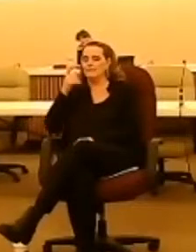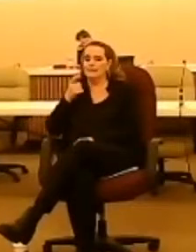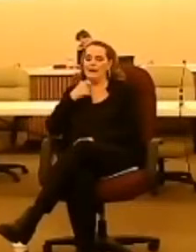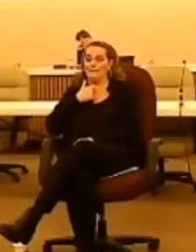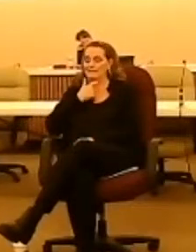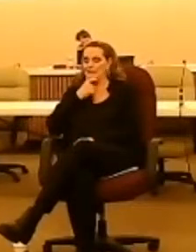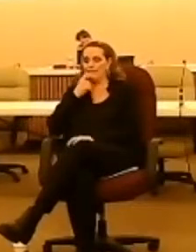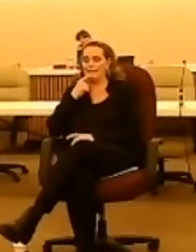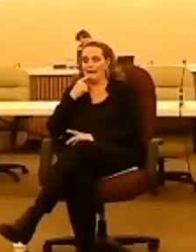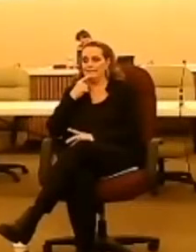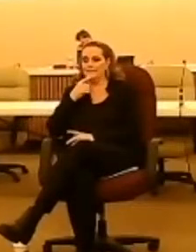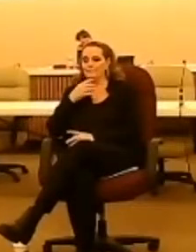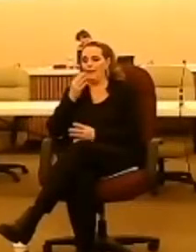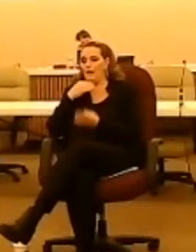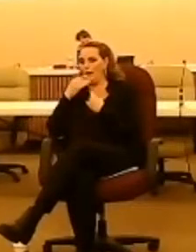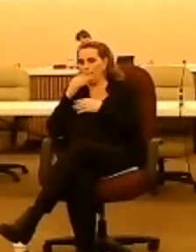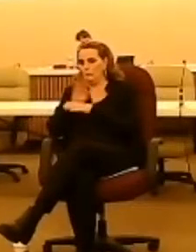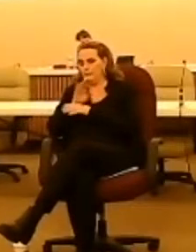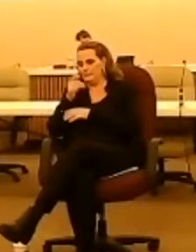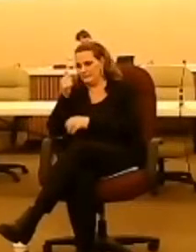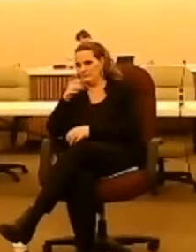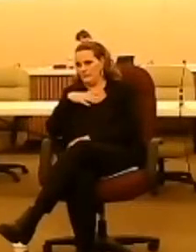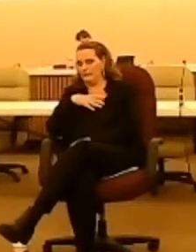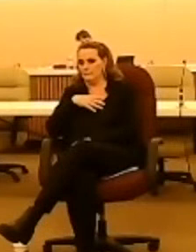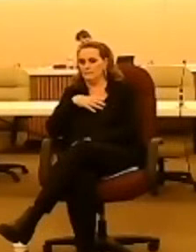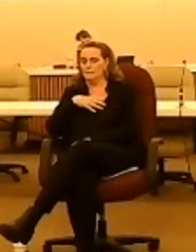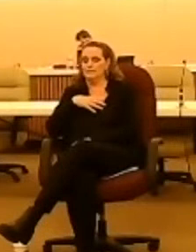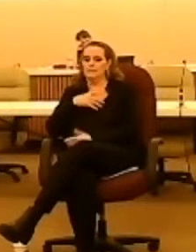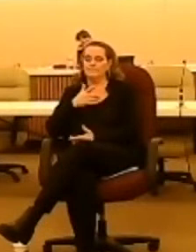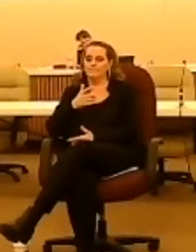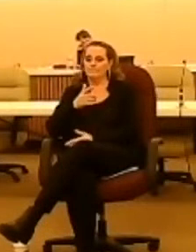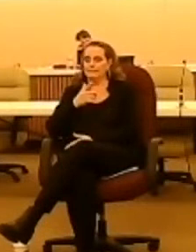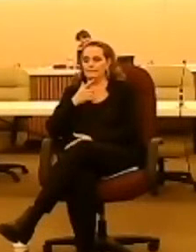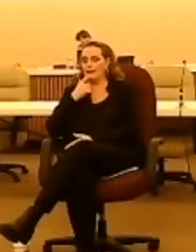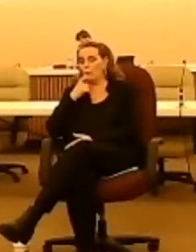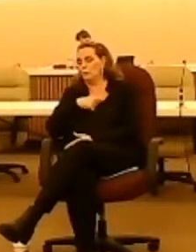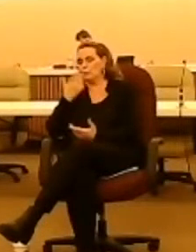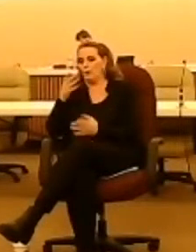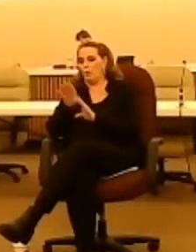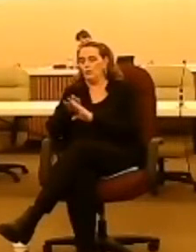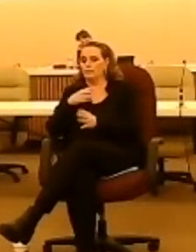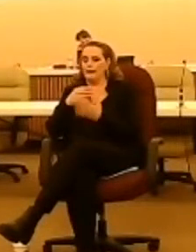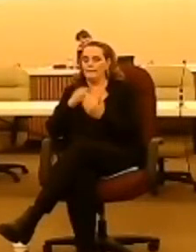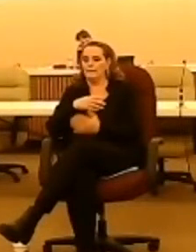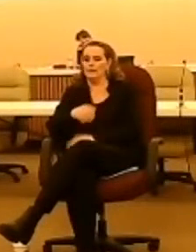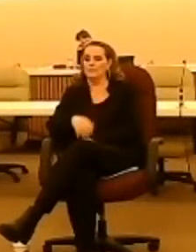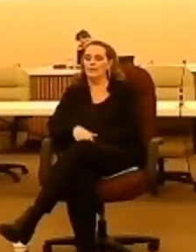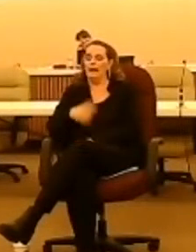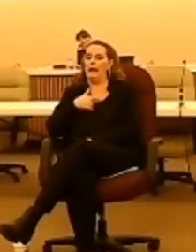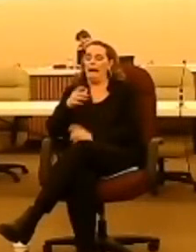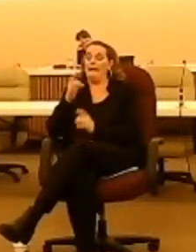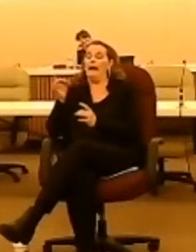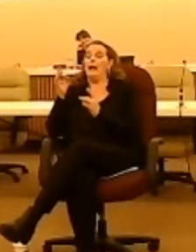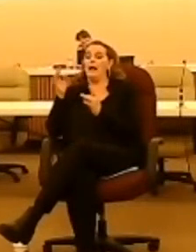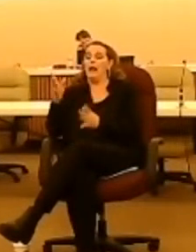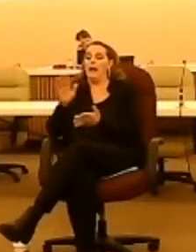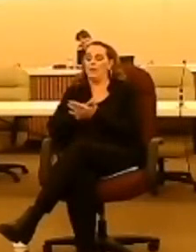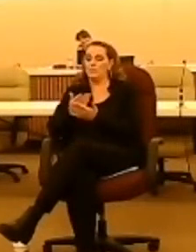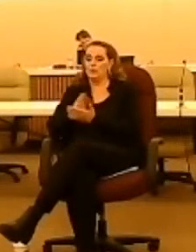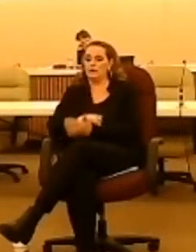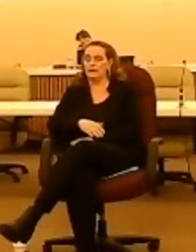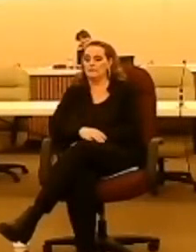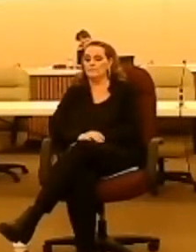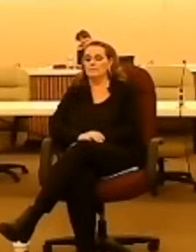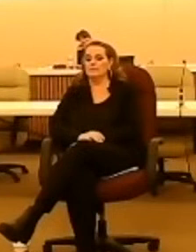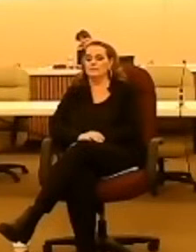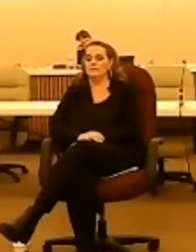know. I hate that. I wish it's closed, you know. But I hate cooking. I hate, I don't go